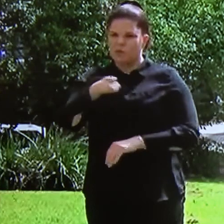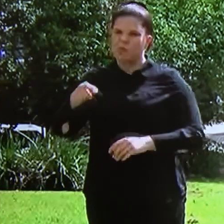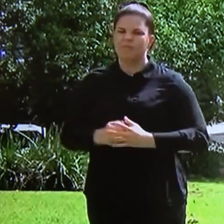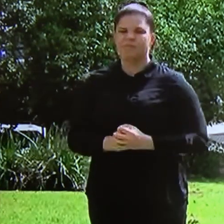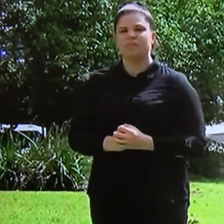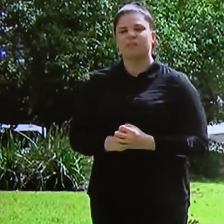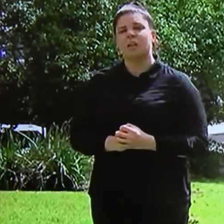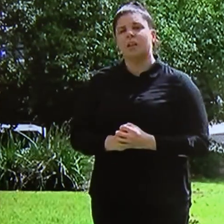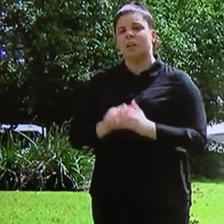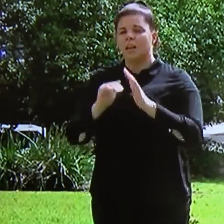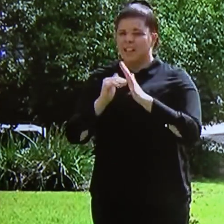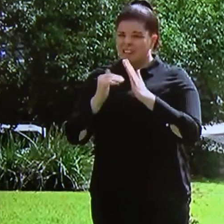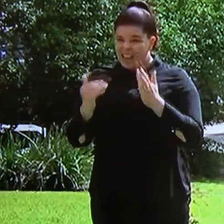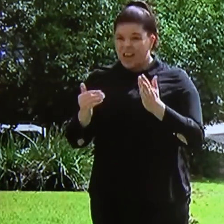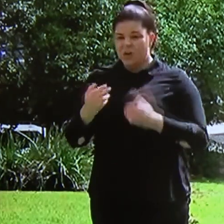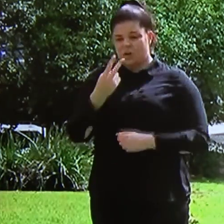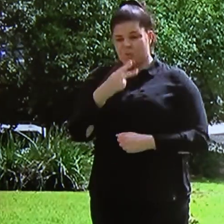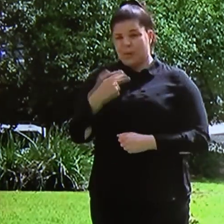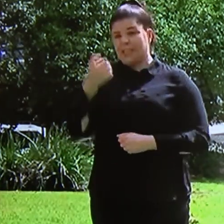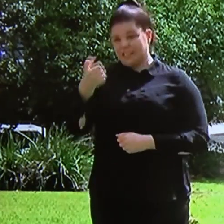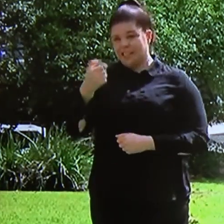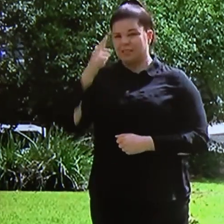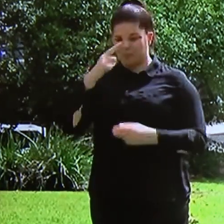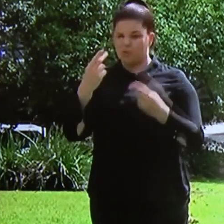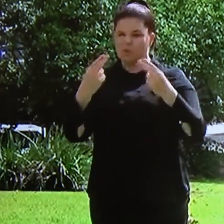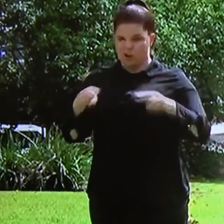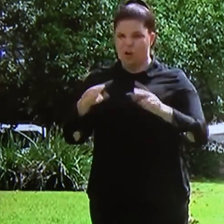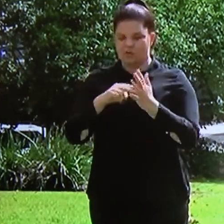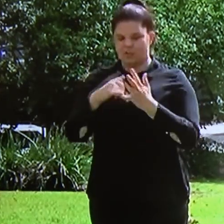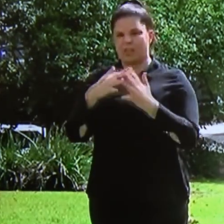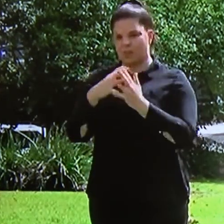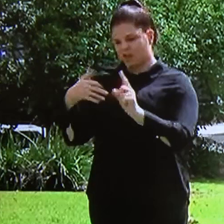takes us to 26 deaths in New South Wales.